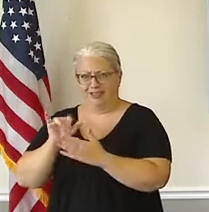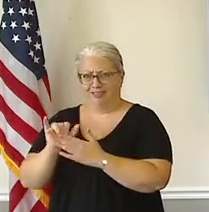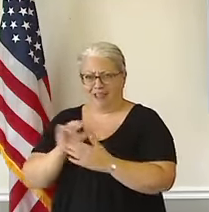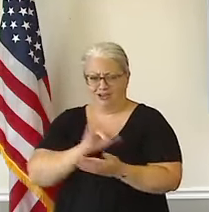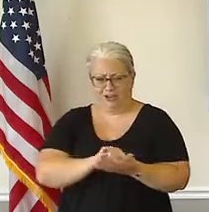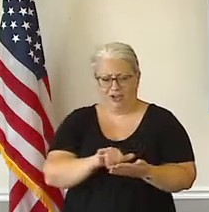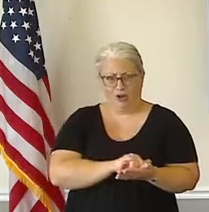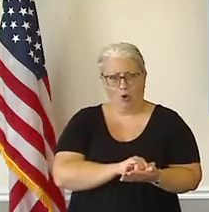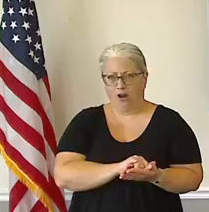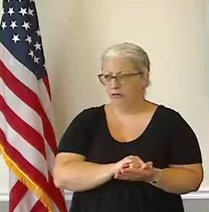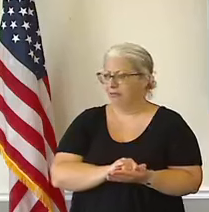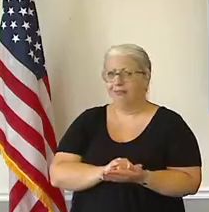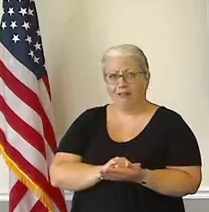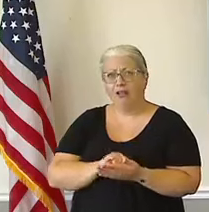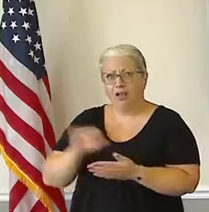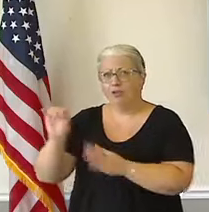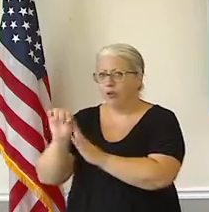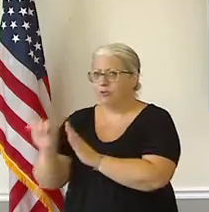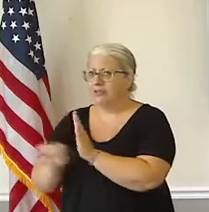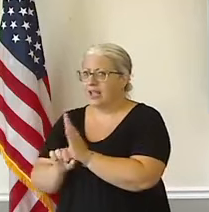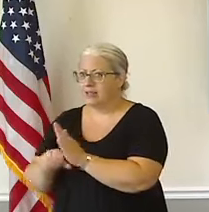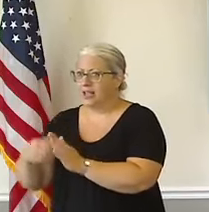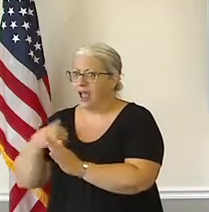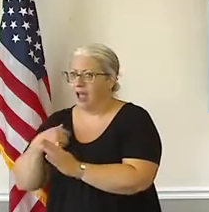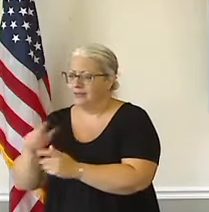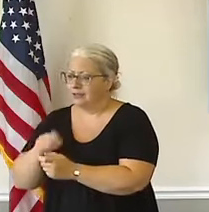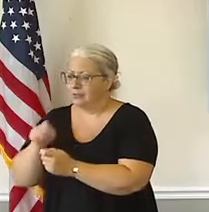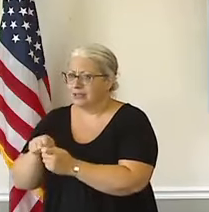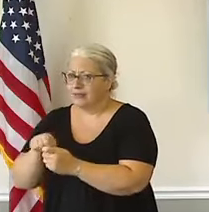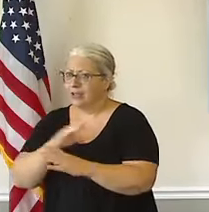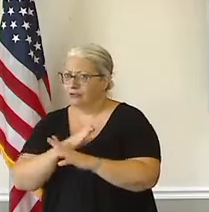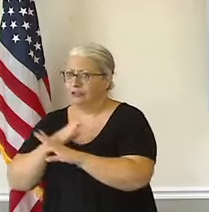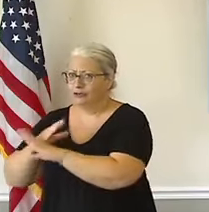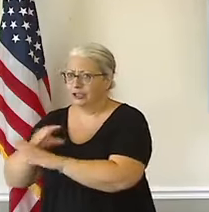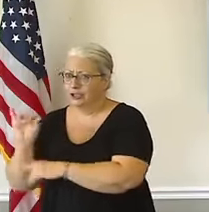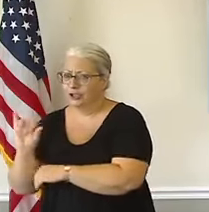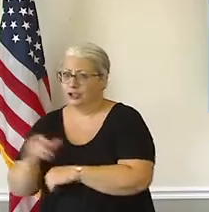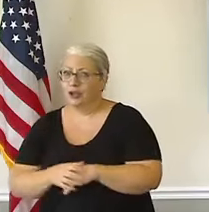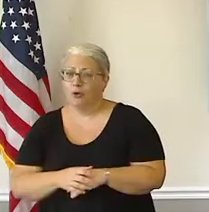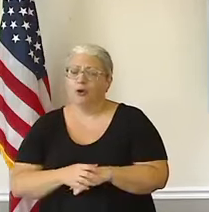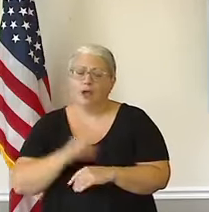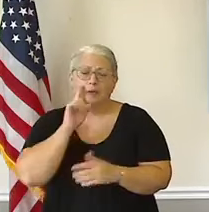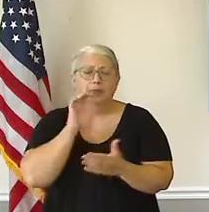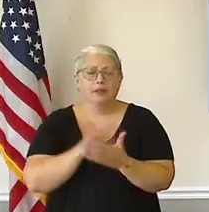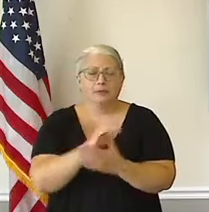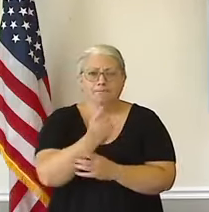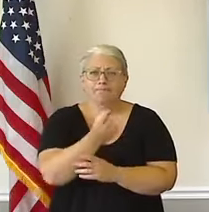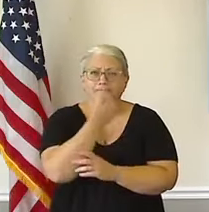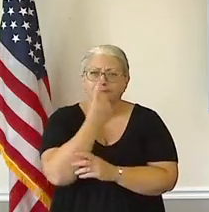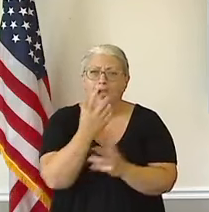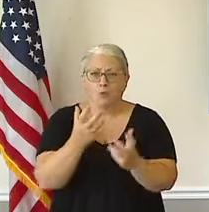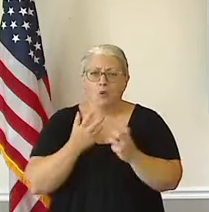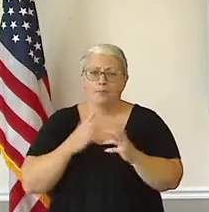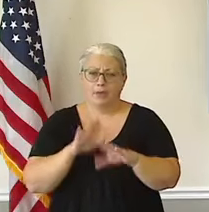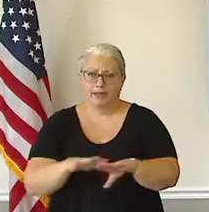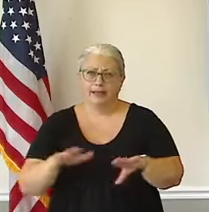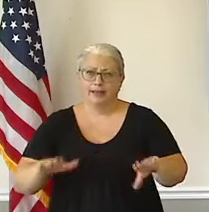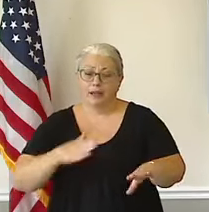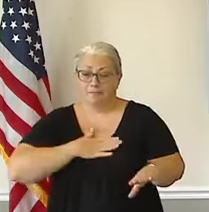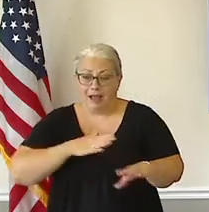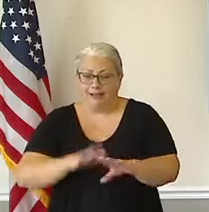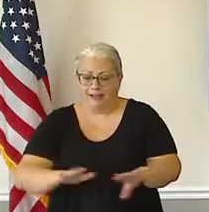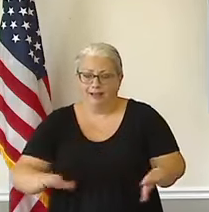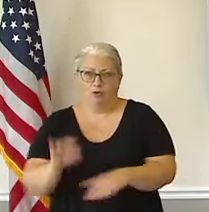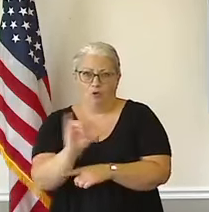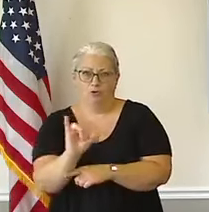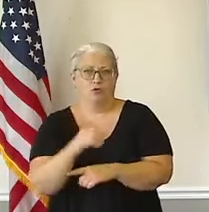as it relates to schools. I get it. Believe me, I want my kids to get in-person education. I know that teachers want to be